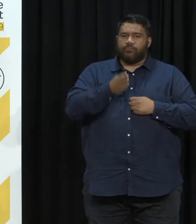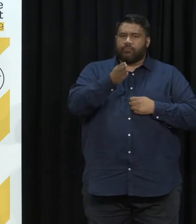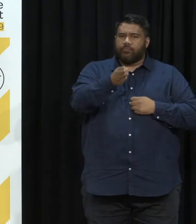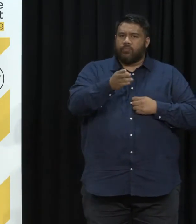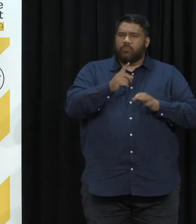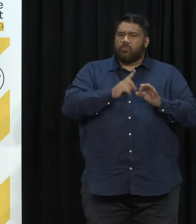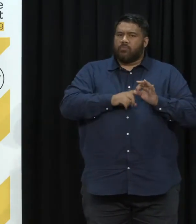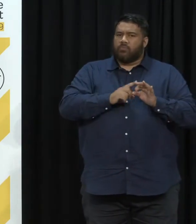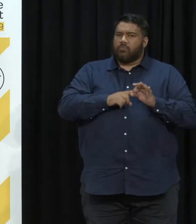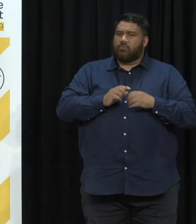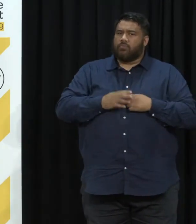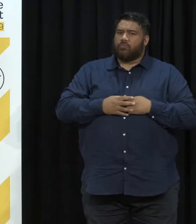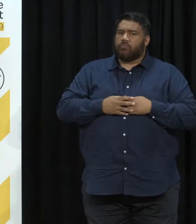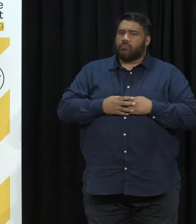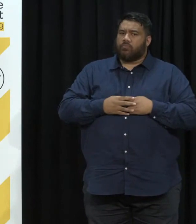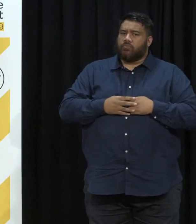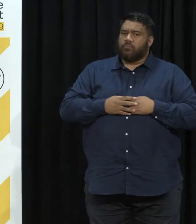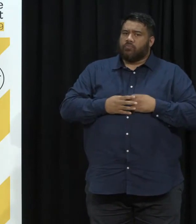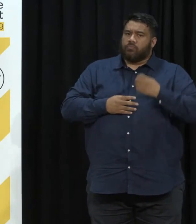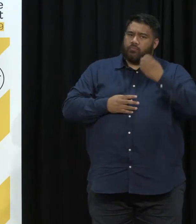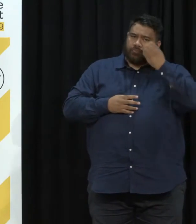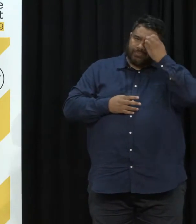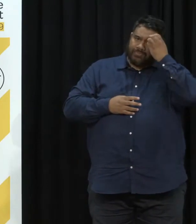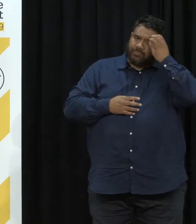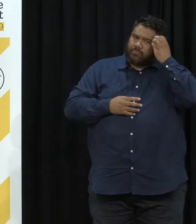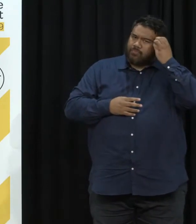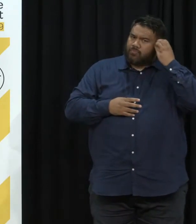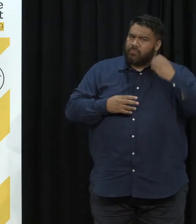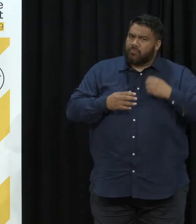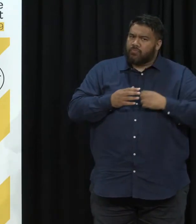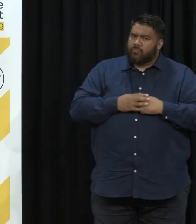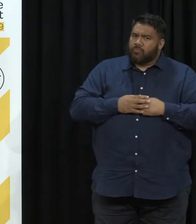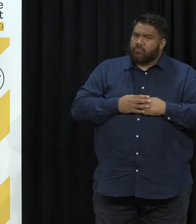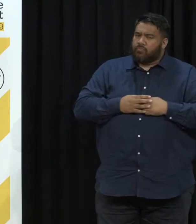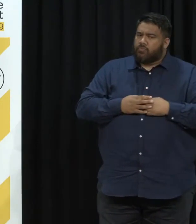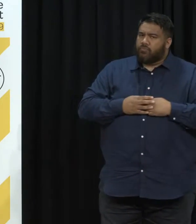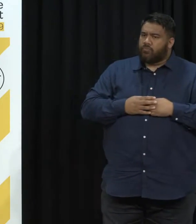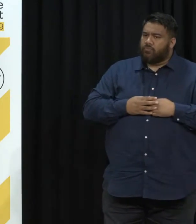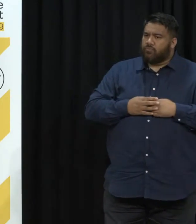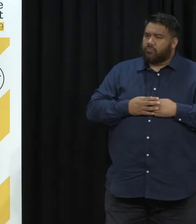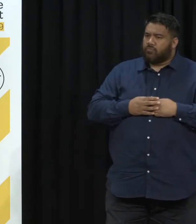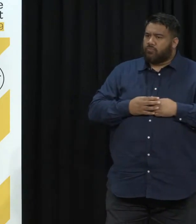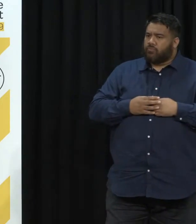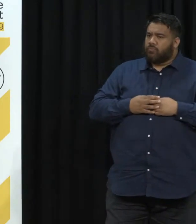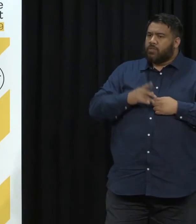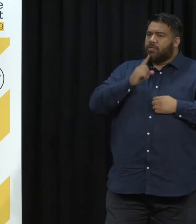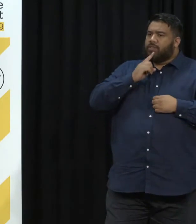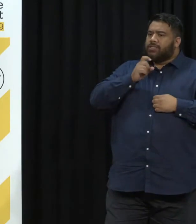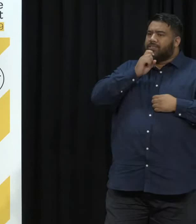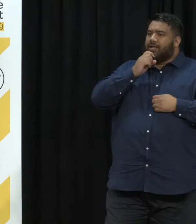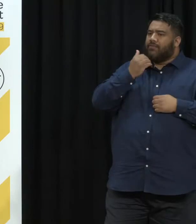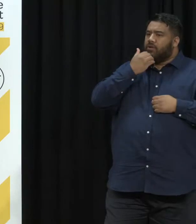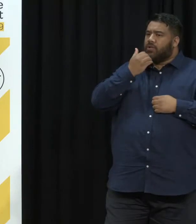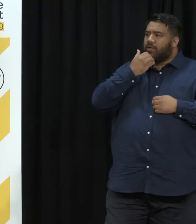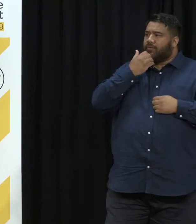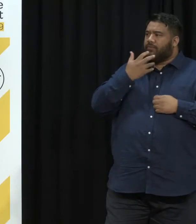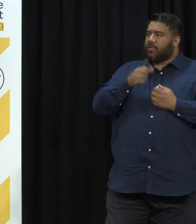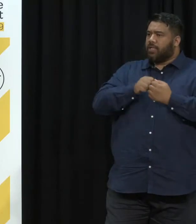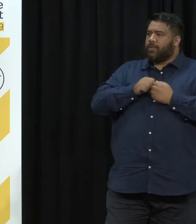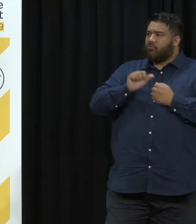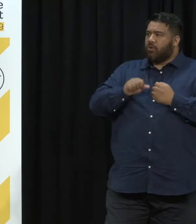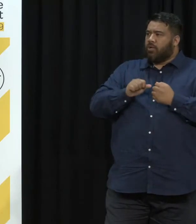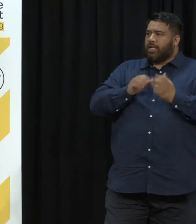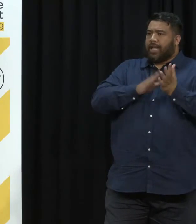that a common denominator here is staffing issues across the board. Chris Hipkins told Parliament you can't find enough staff to work, you have trouble retaining staff in the